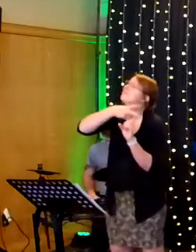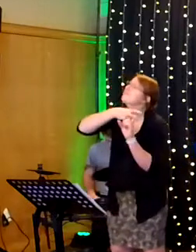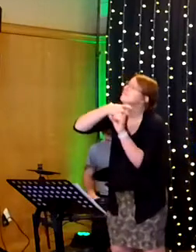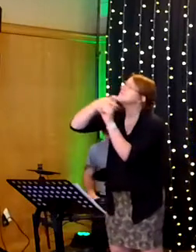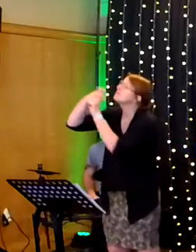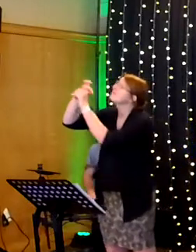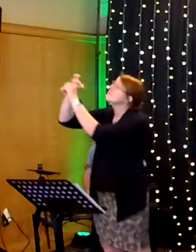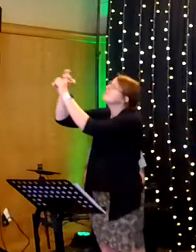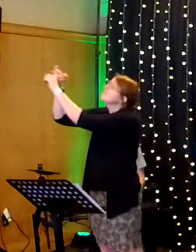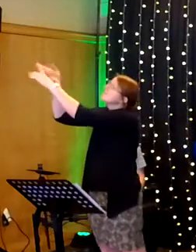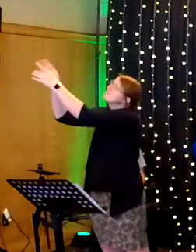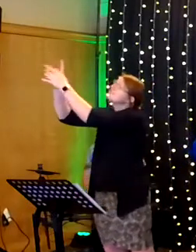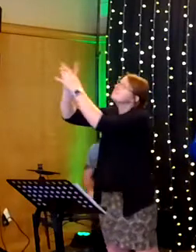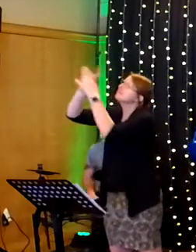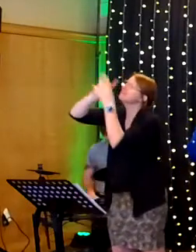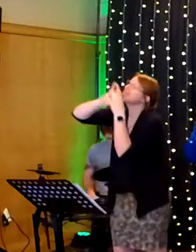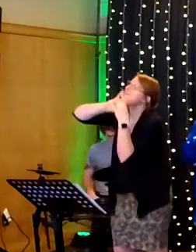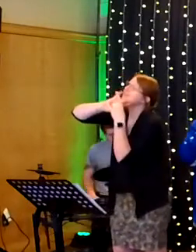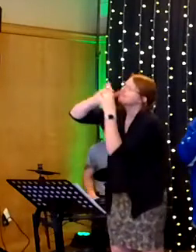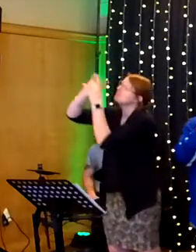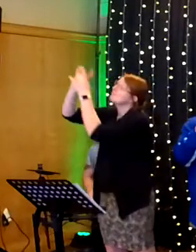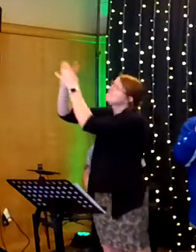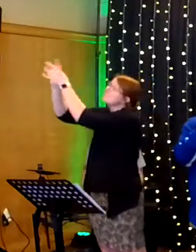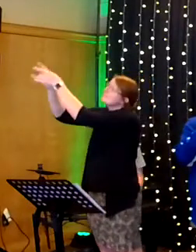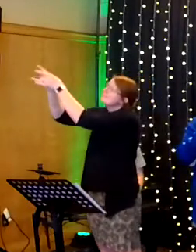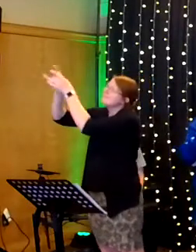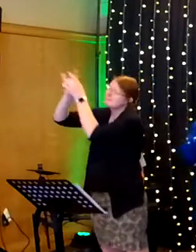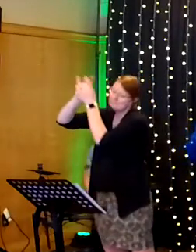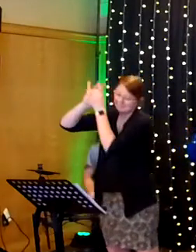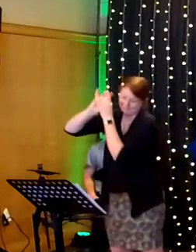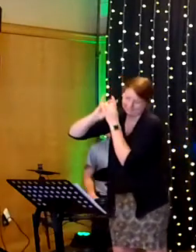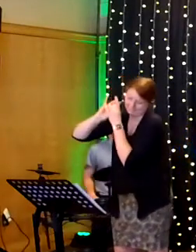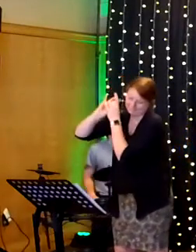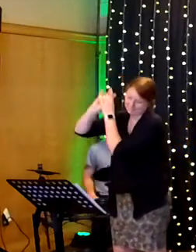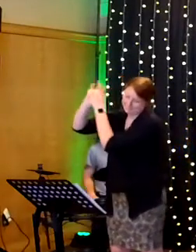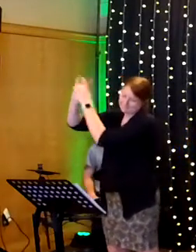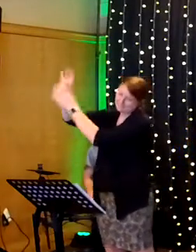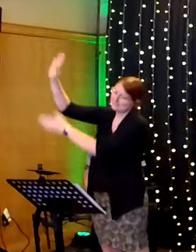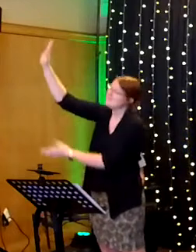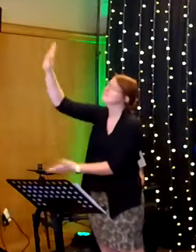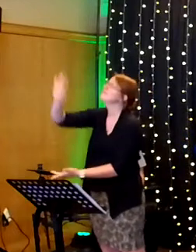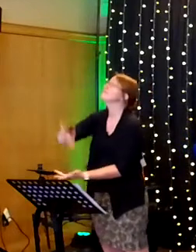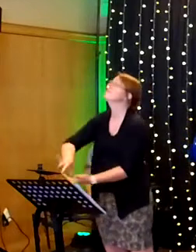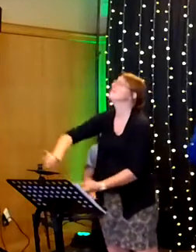name. I've been born again to your family.